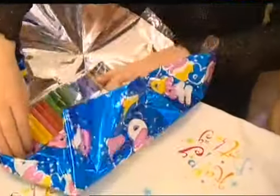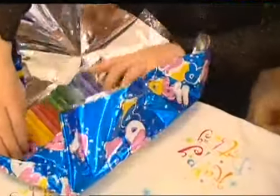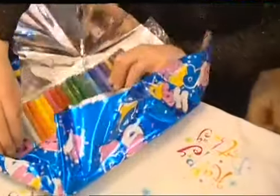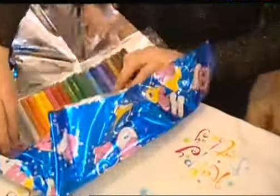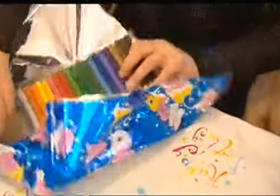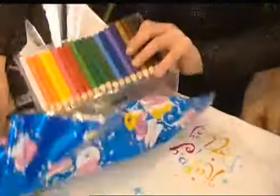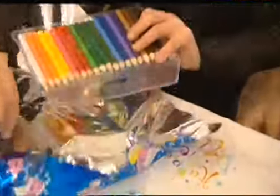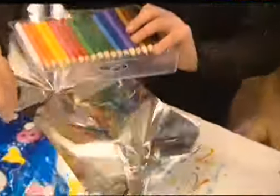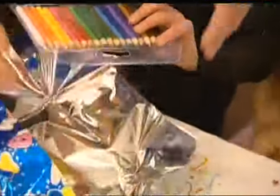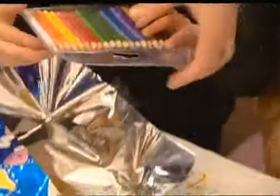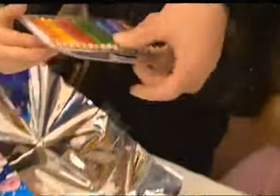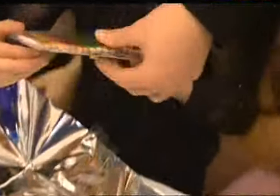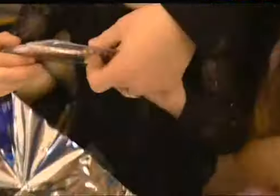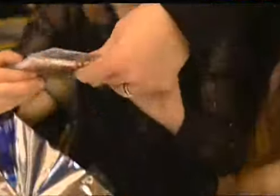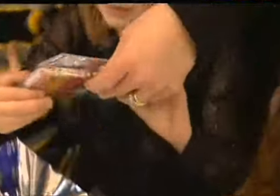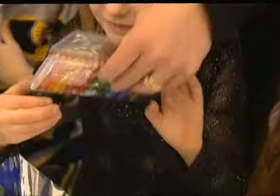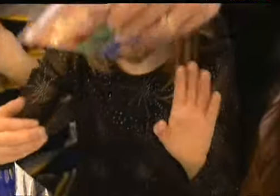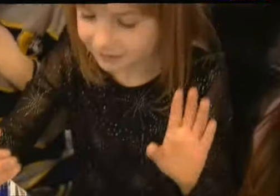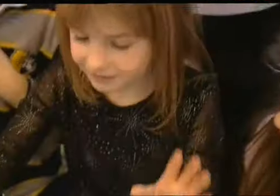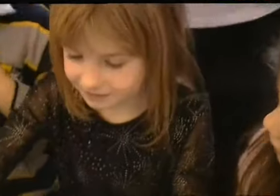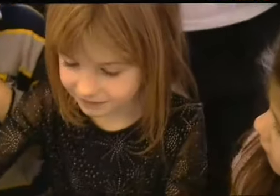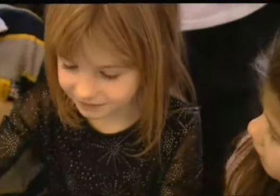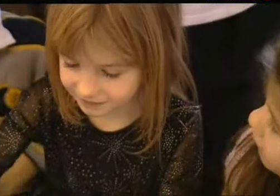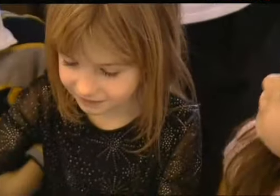Who bought those? Oh, Alex lost pen. Thank